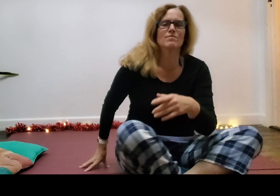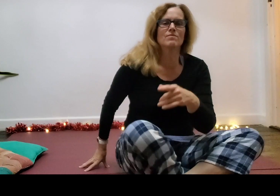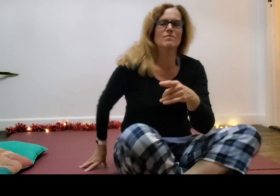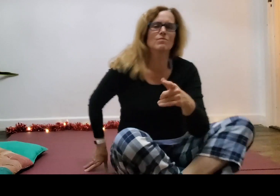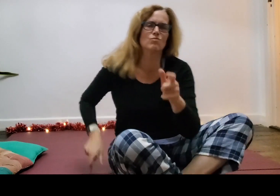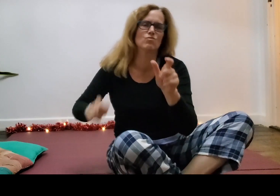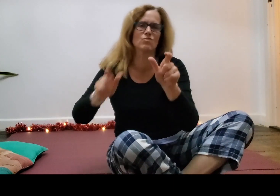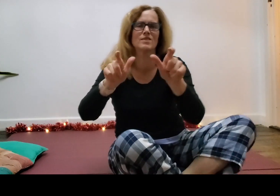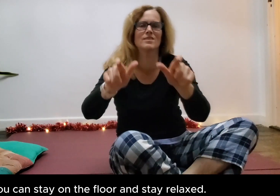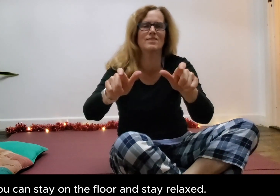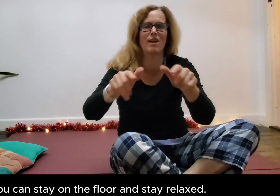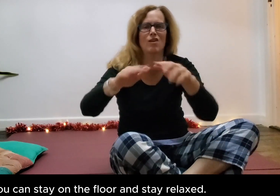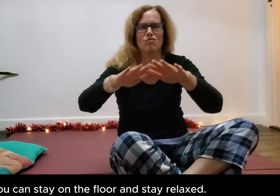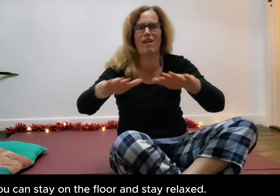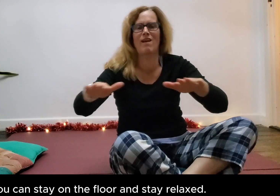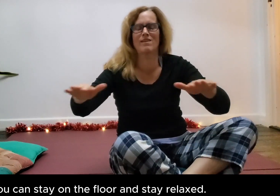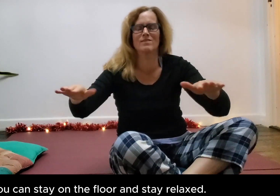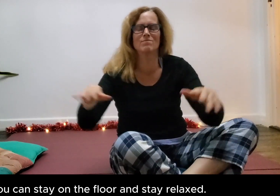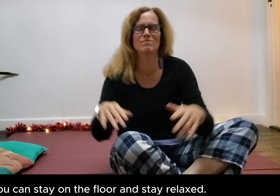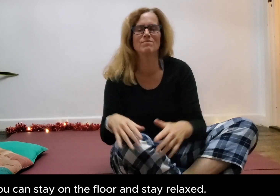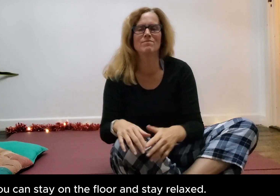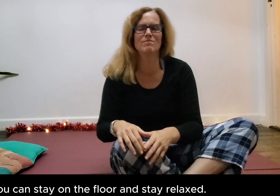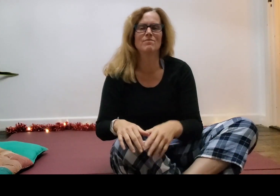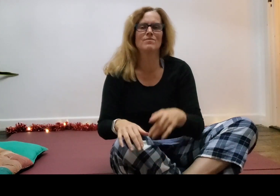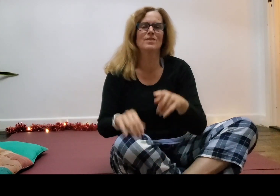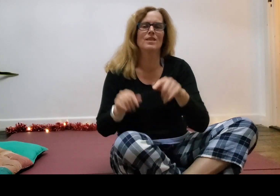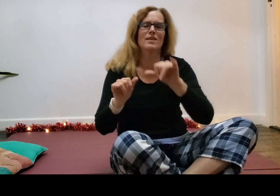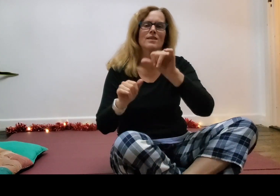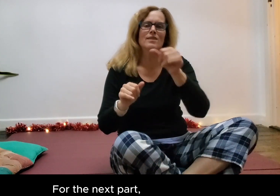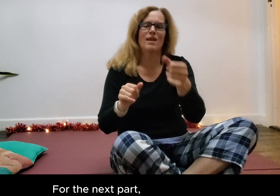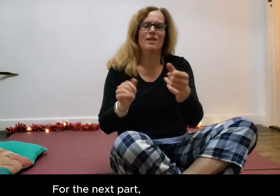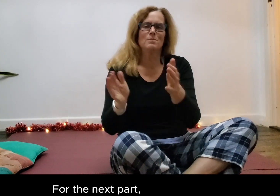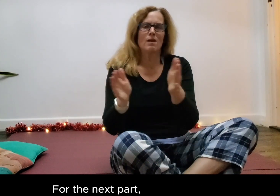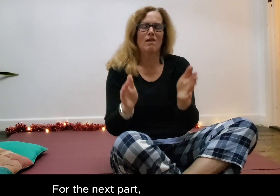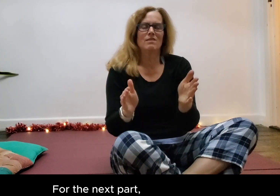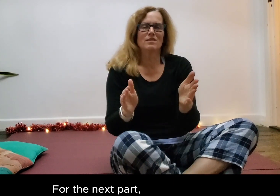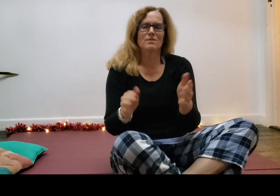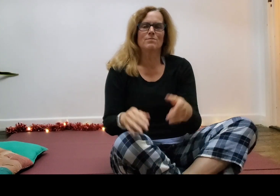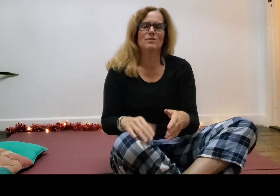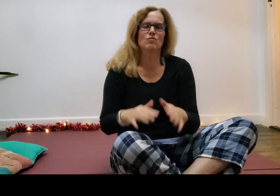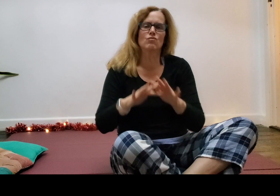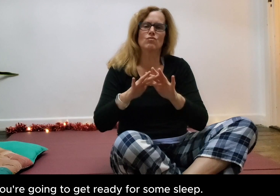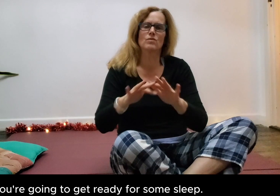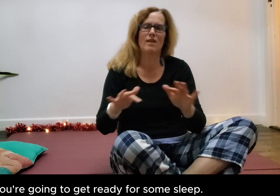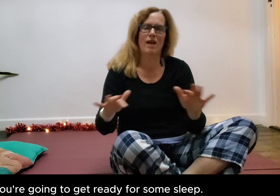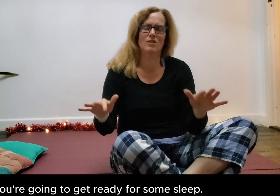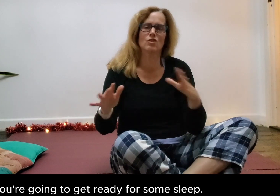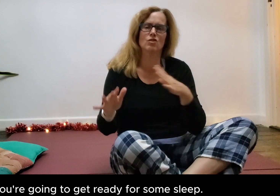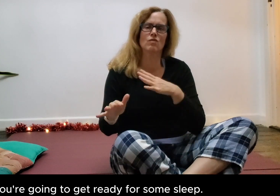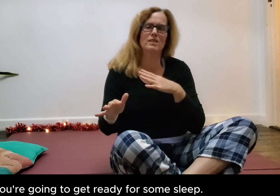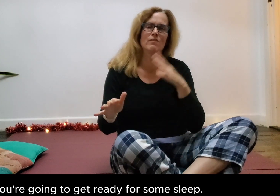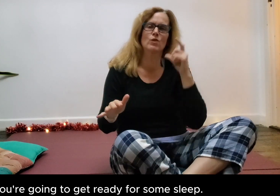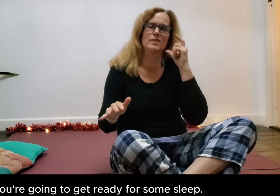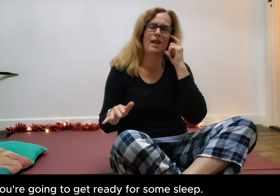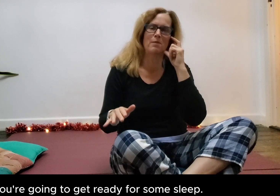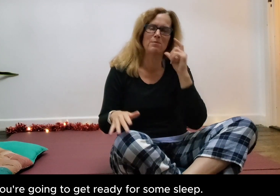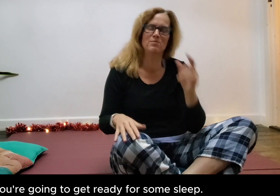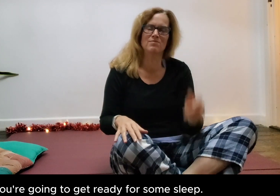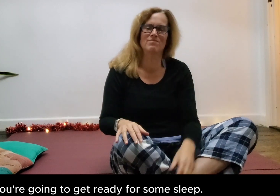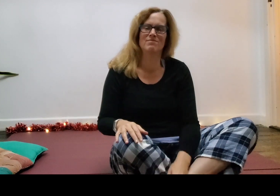You can stay on the floor and stay relaxed. For the next part, you're going to get ready for some